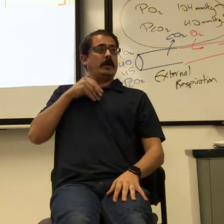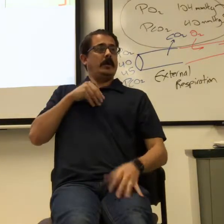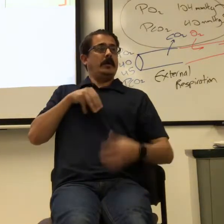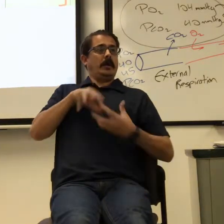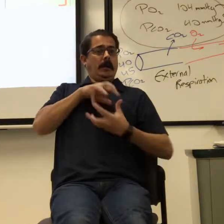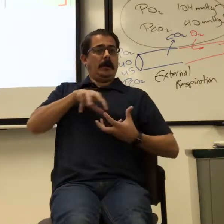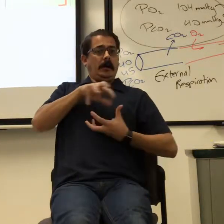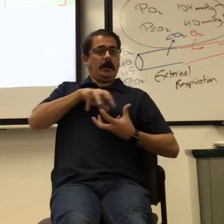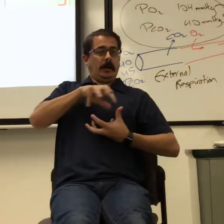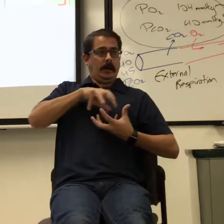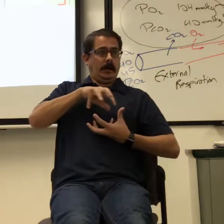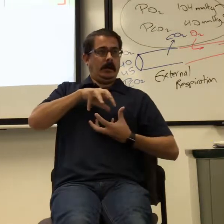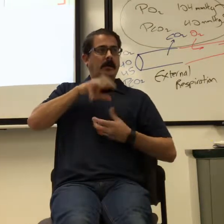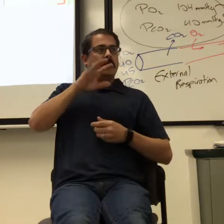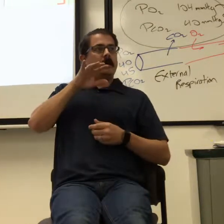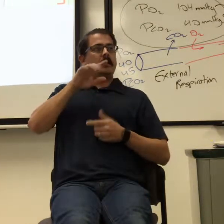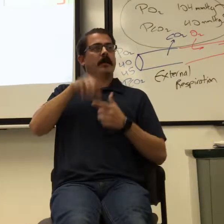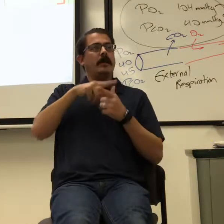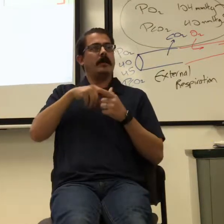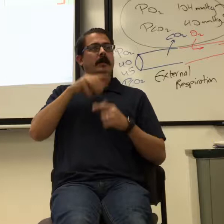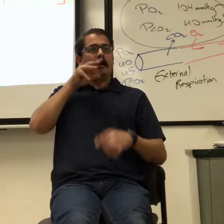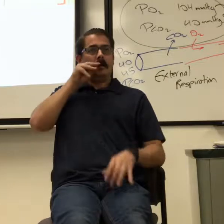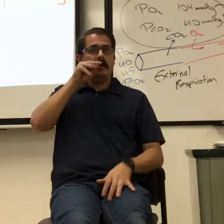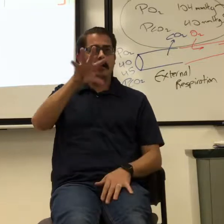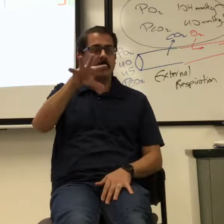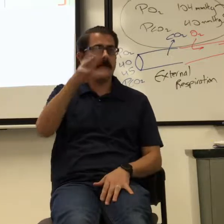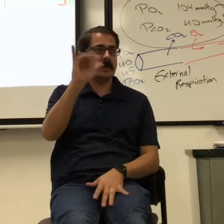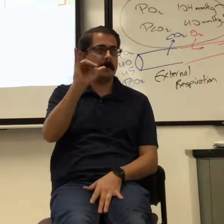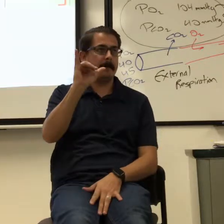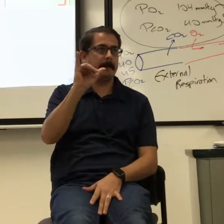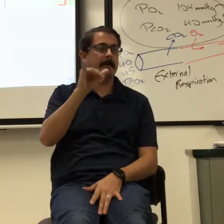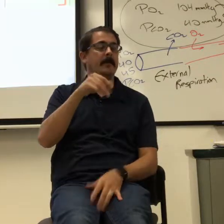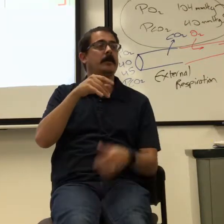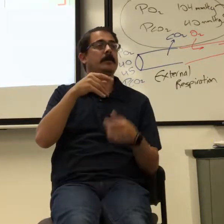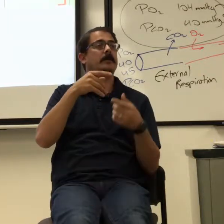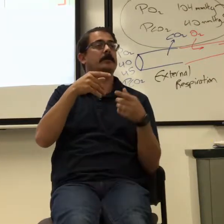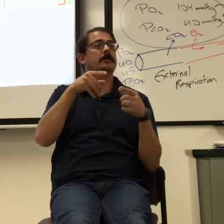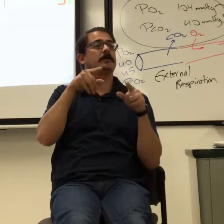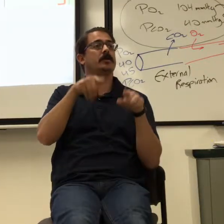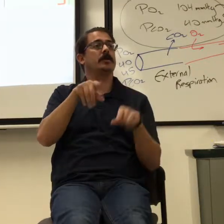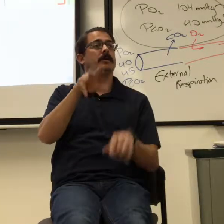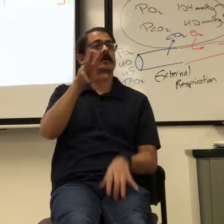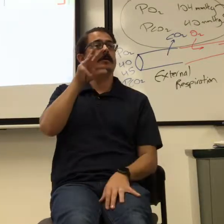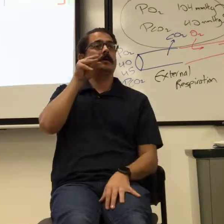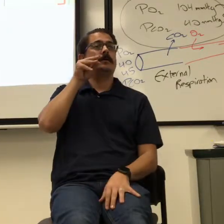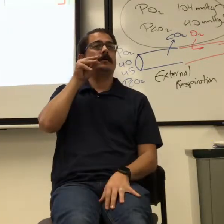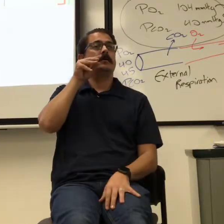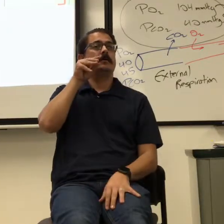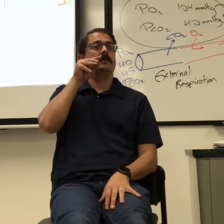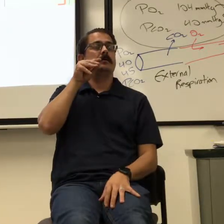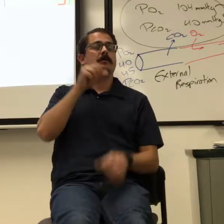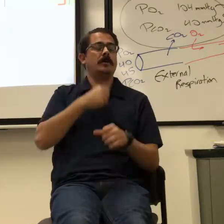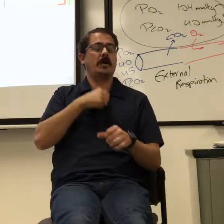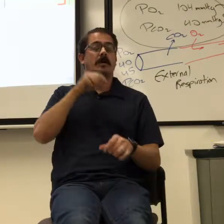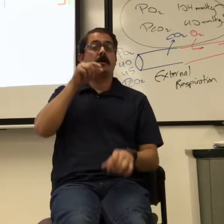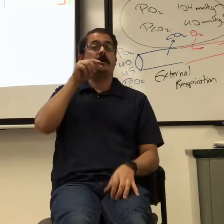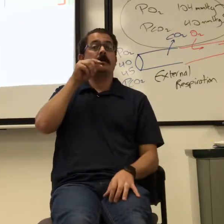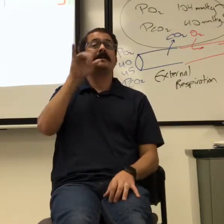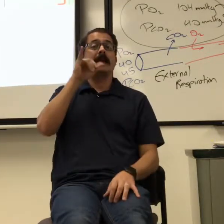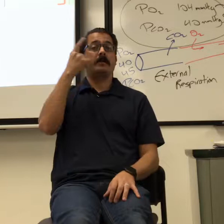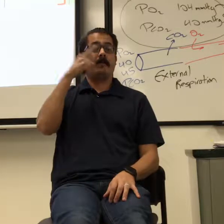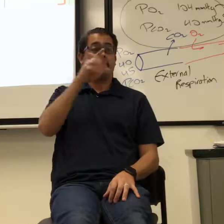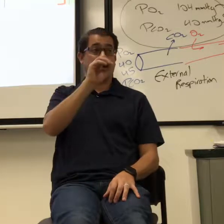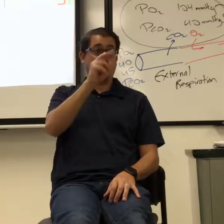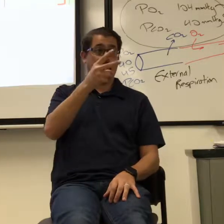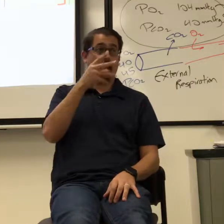jump. The same thing when you take a breath out. During inspiration, Same thing for